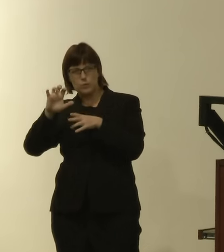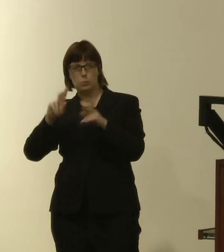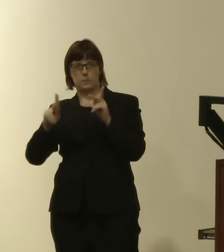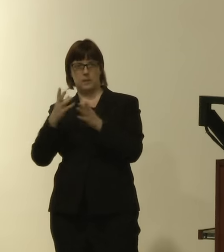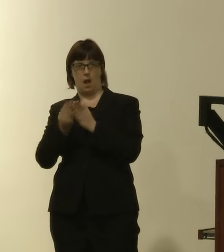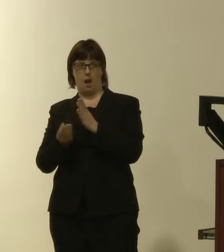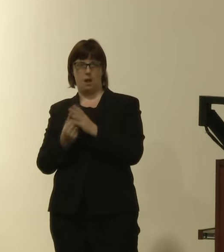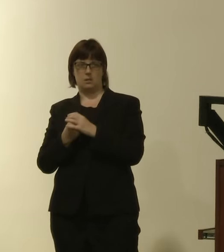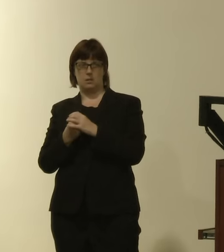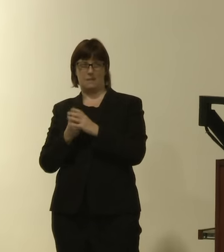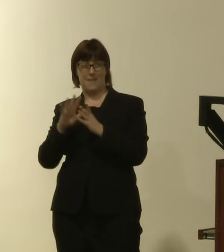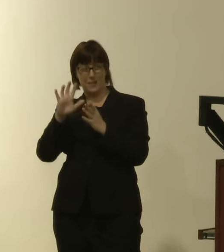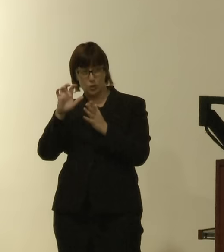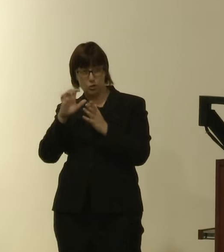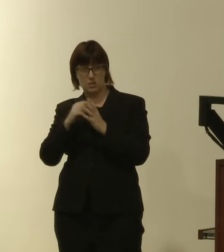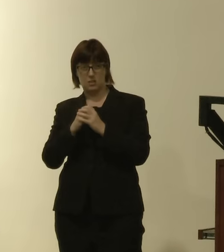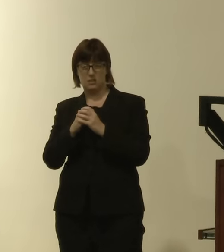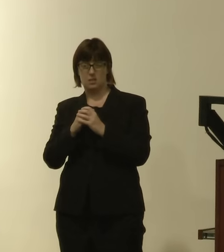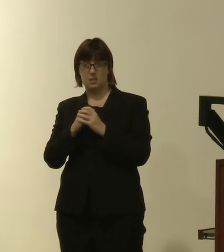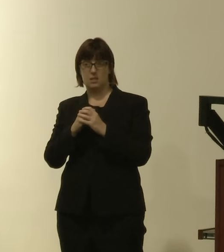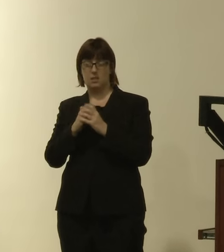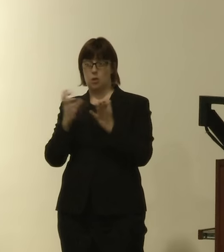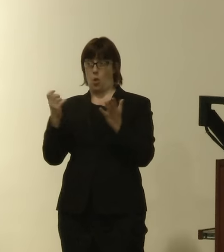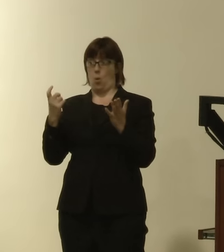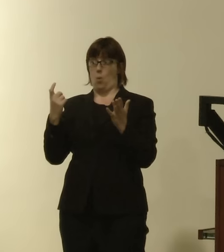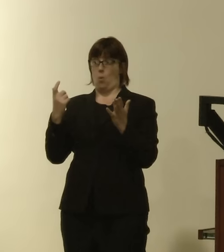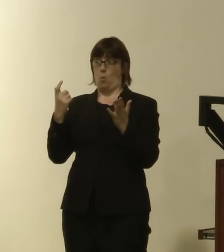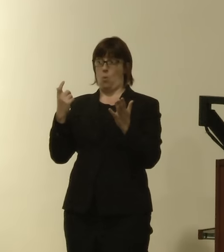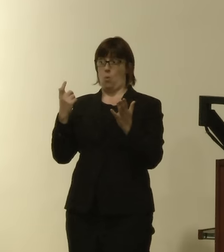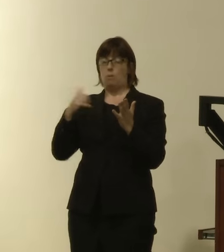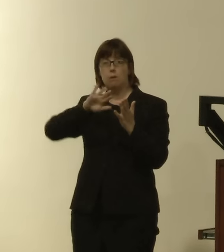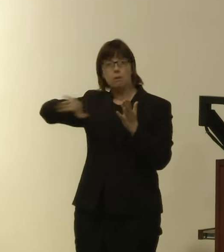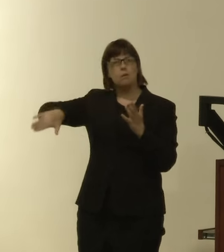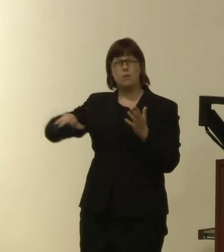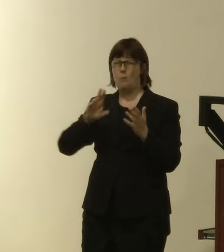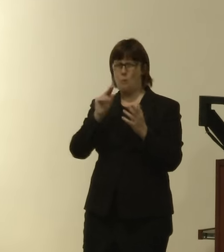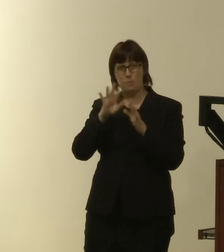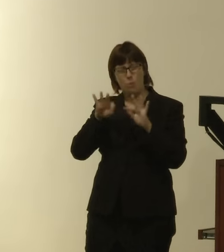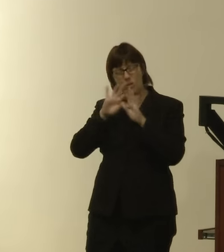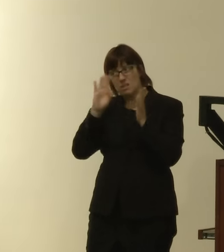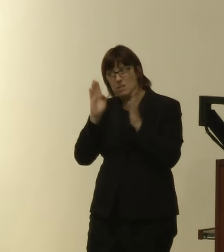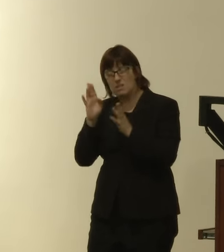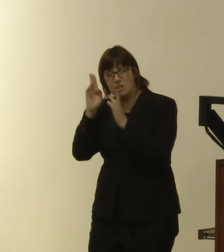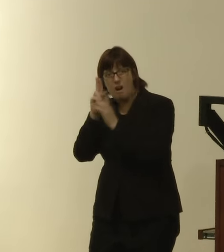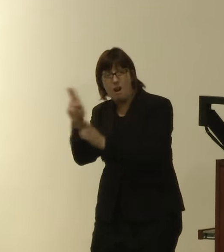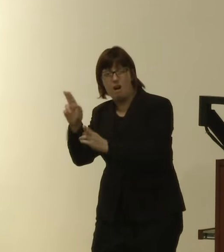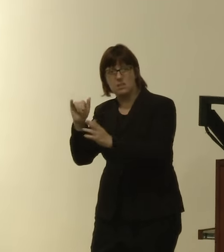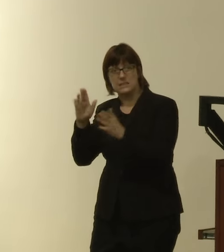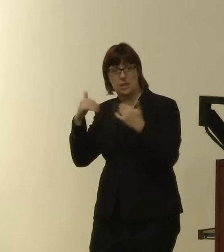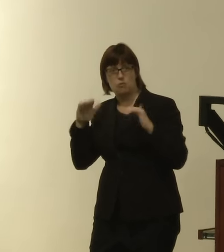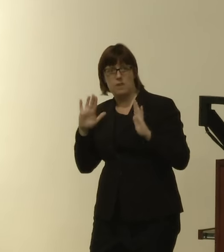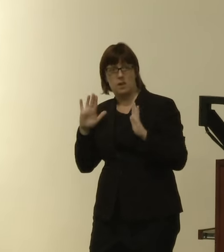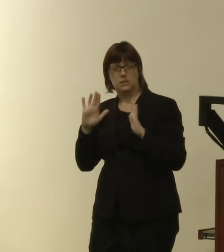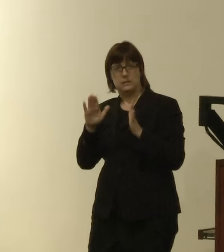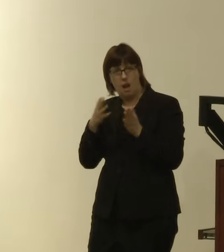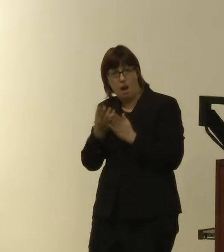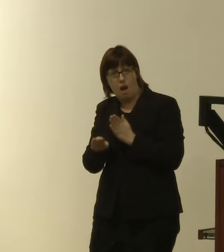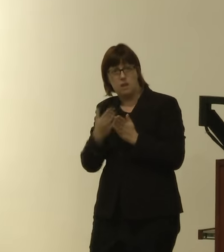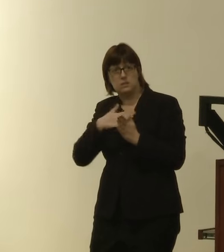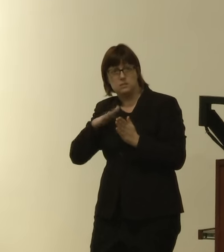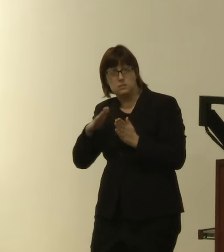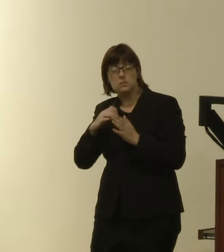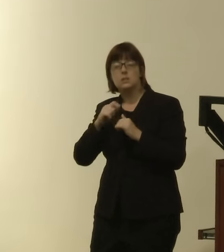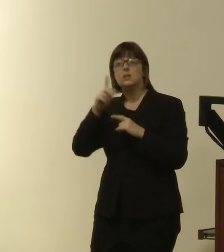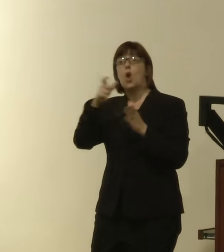know, we should never forget their sacrifice. A lot of articles in the newspaper about